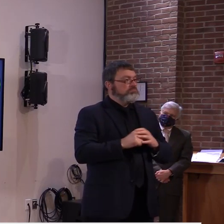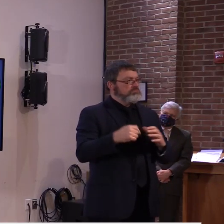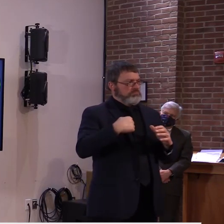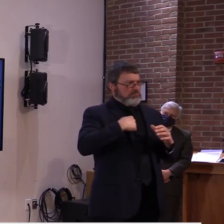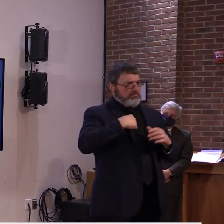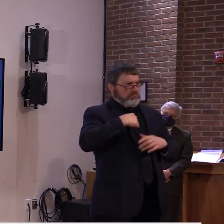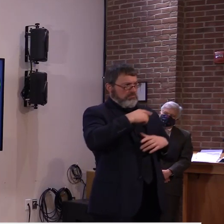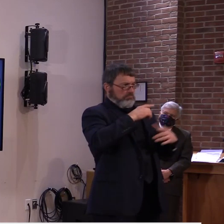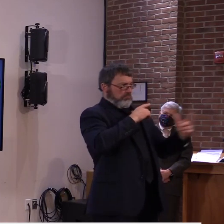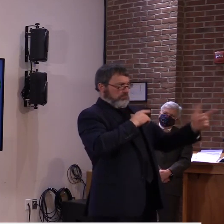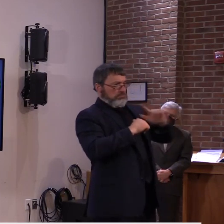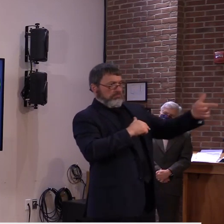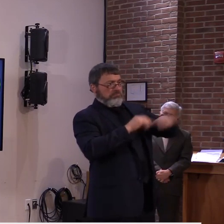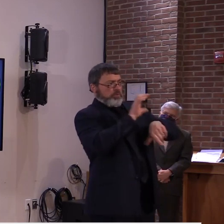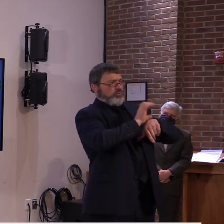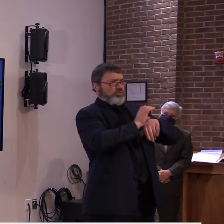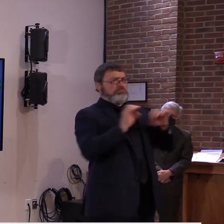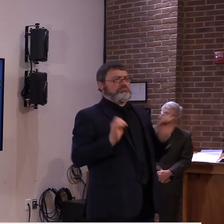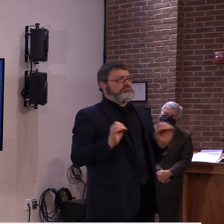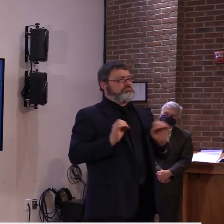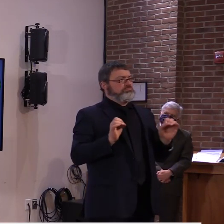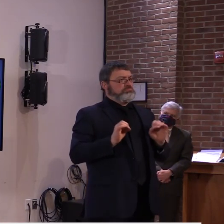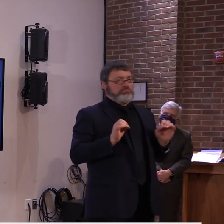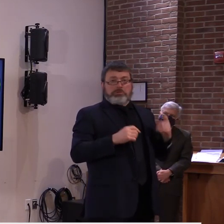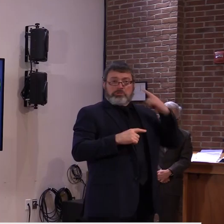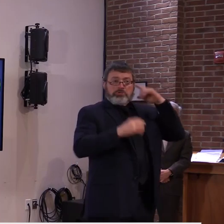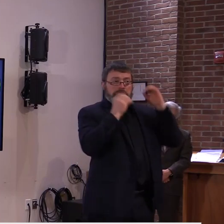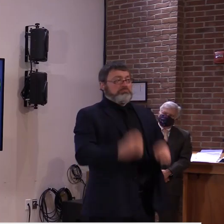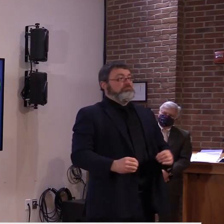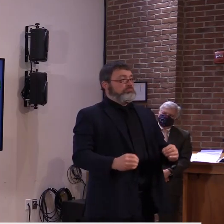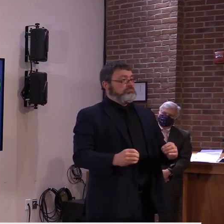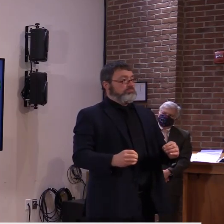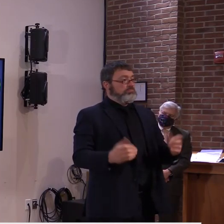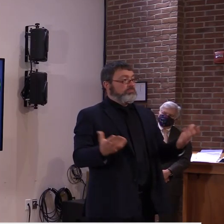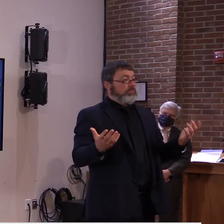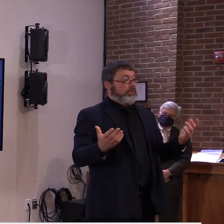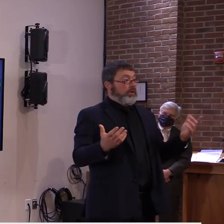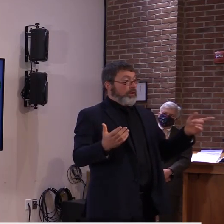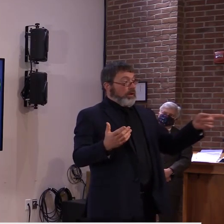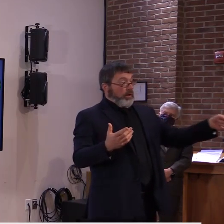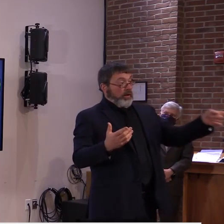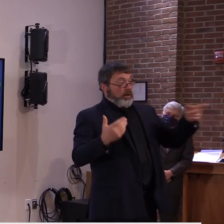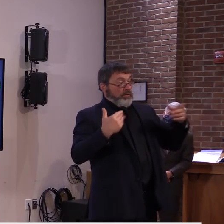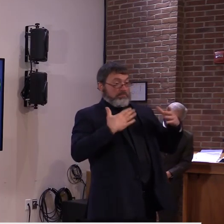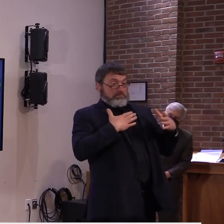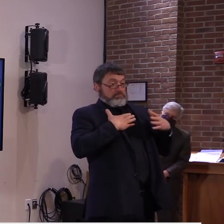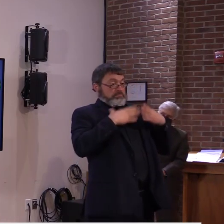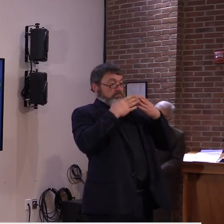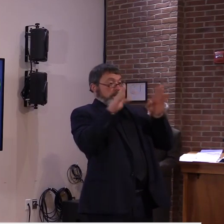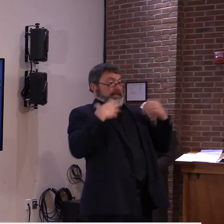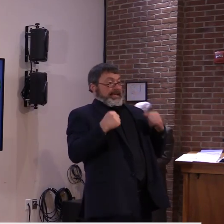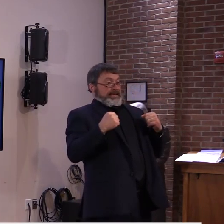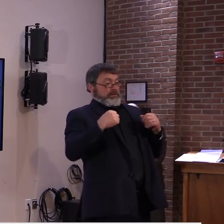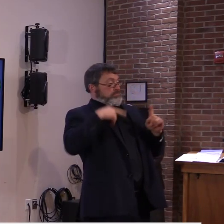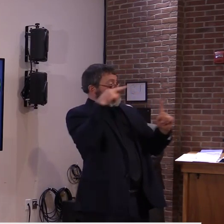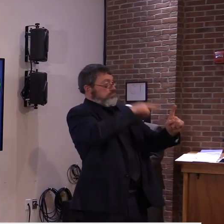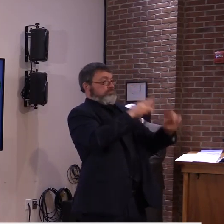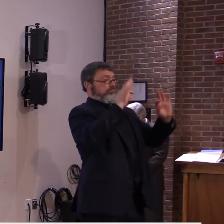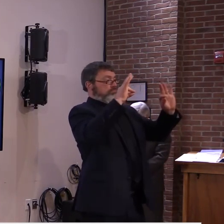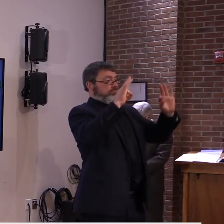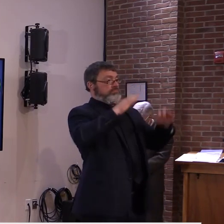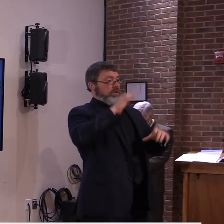might be at some risk if they had attended services. So we haven't actually been having a back